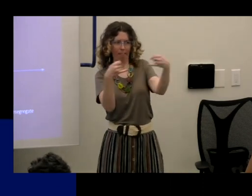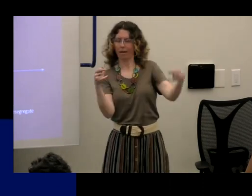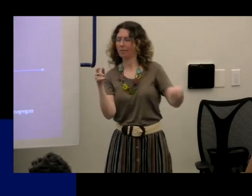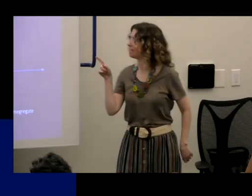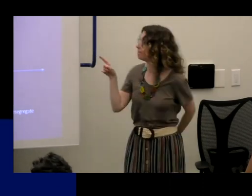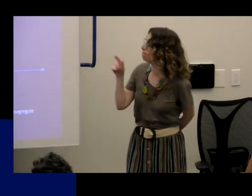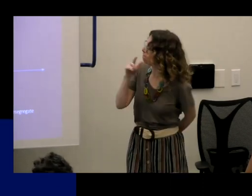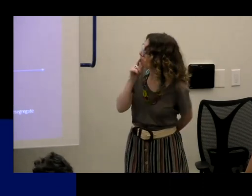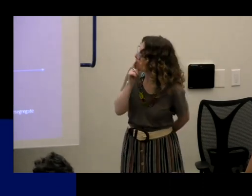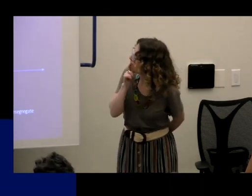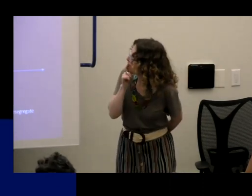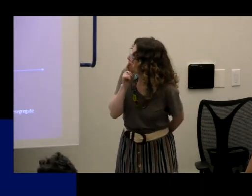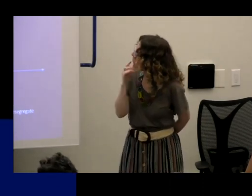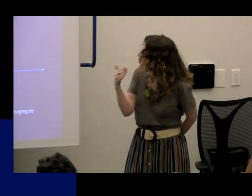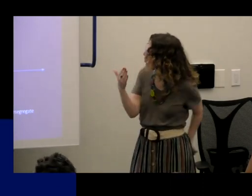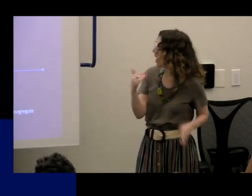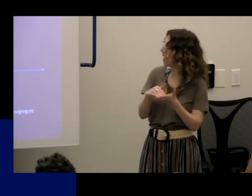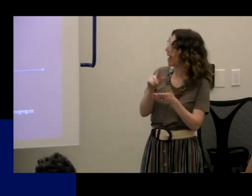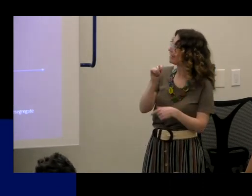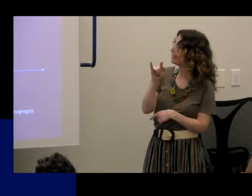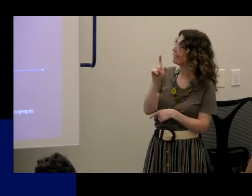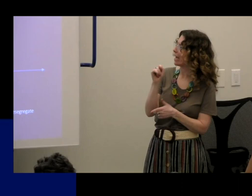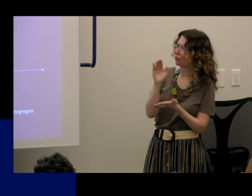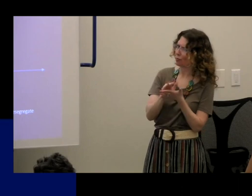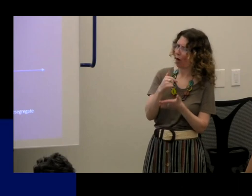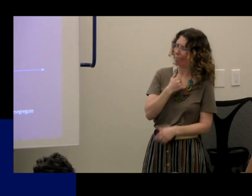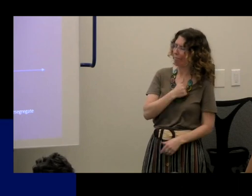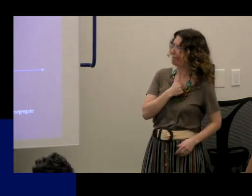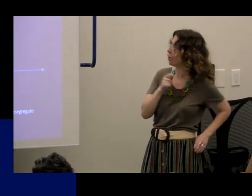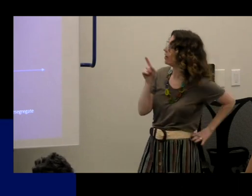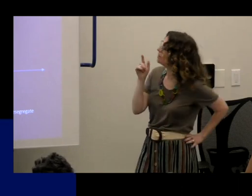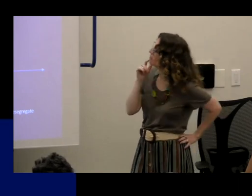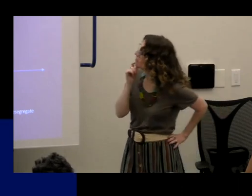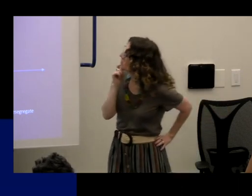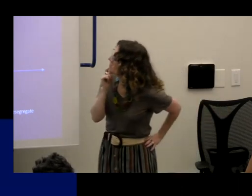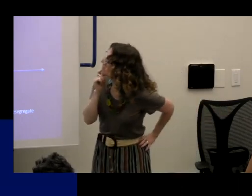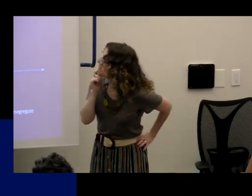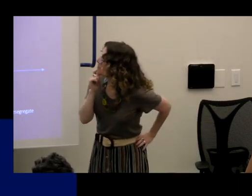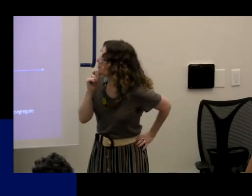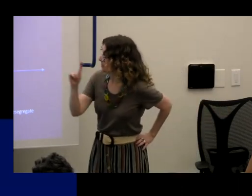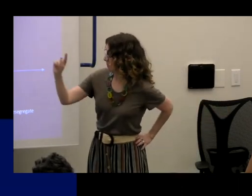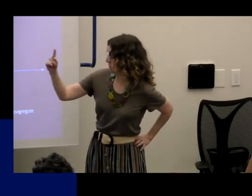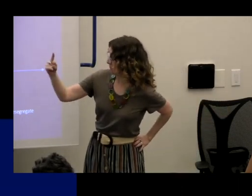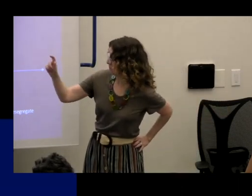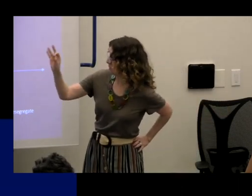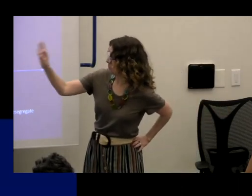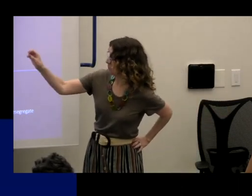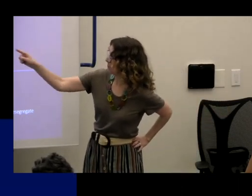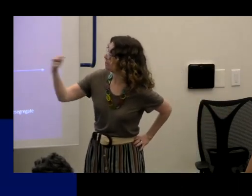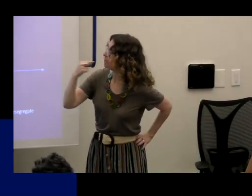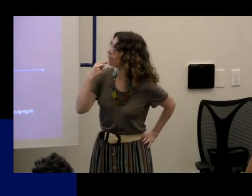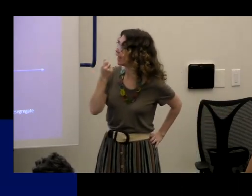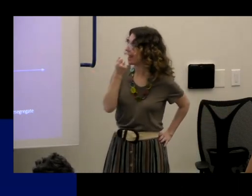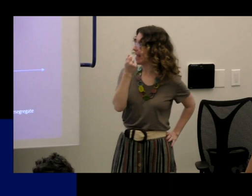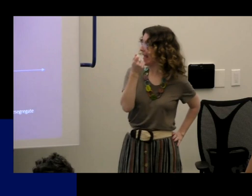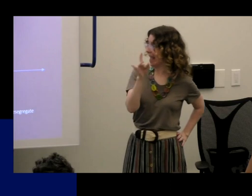This is just a synopsis, a timeline. Again, the font is very small. I apologize about that.